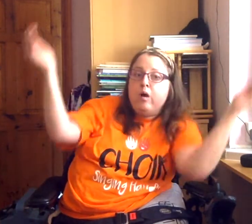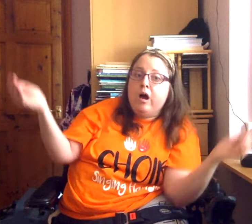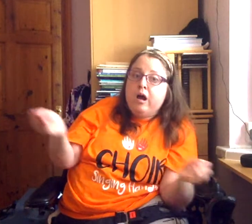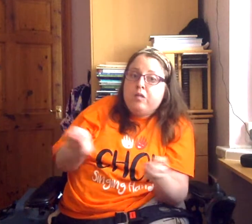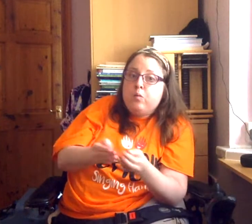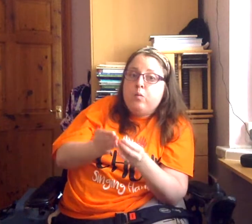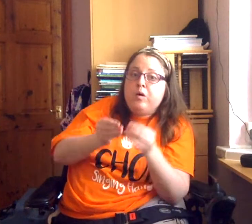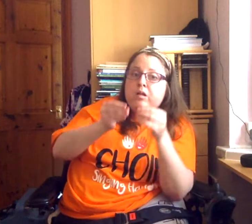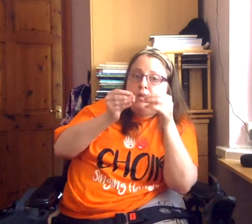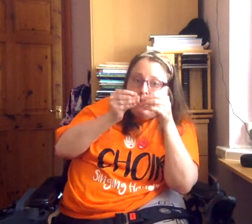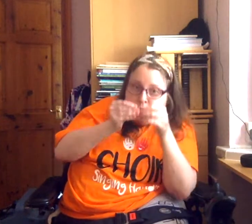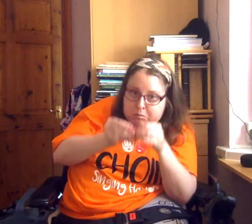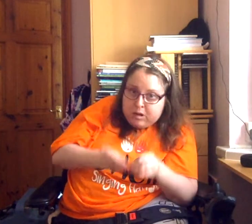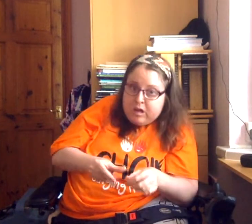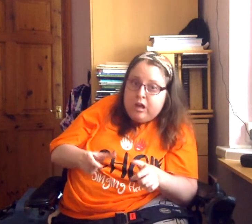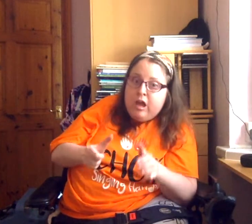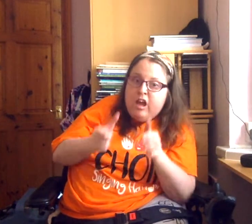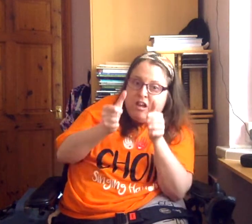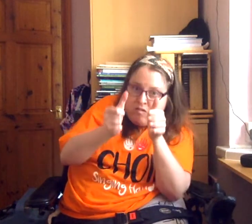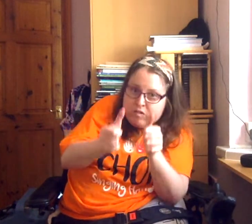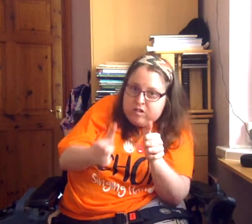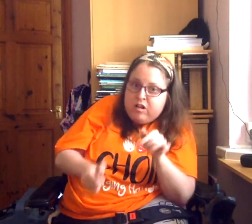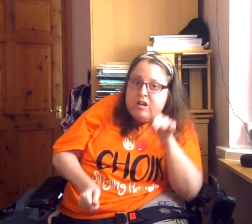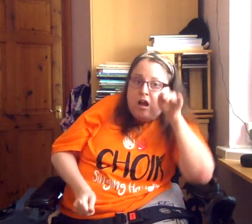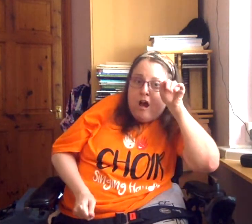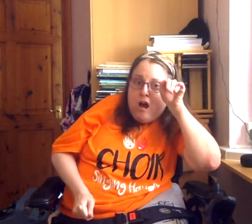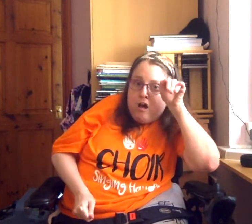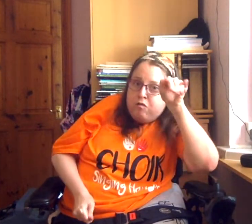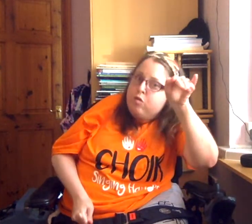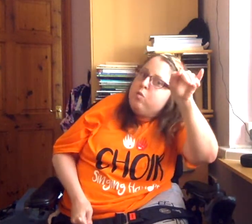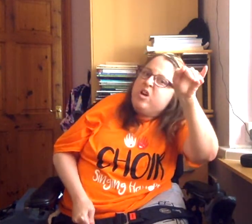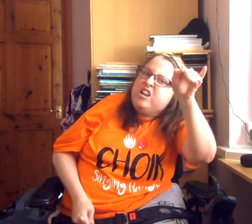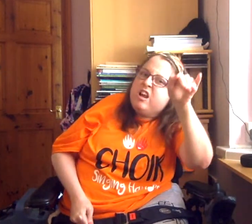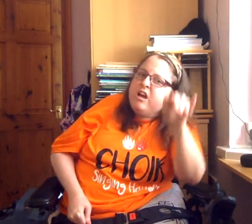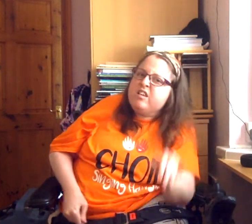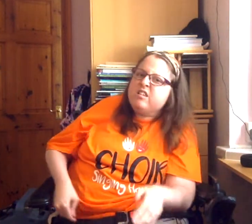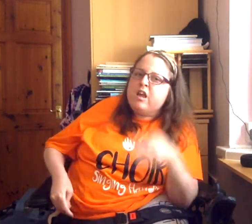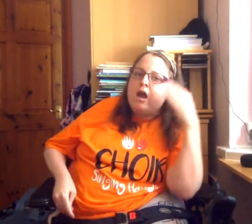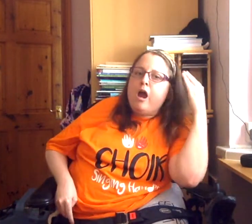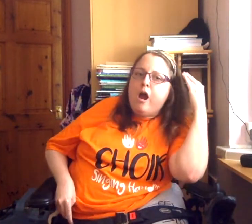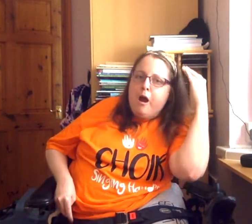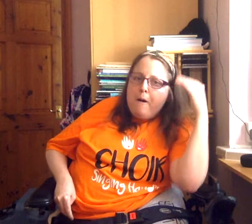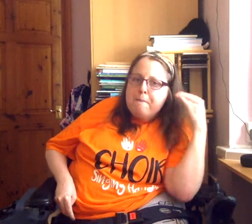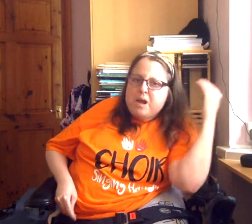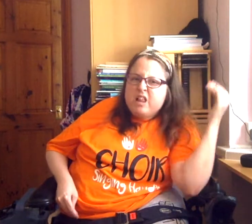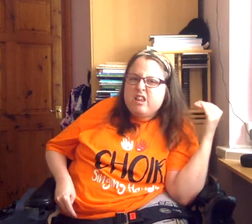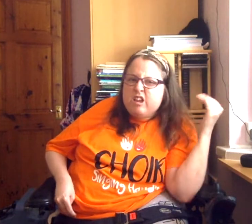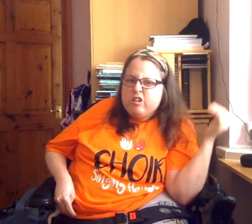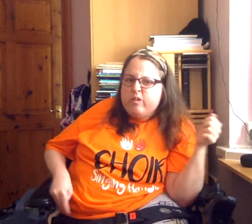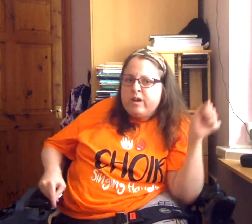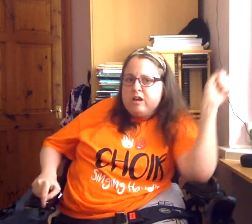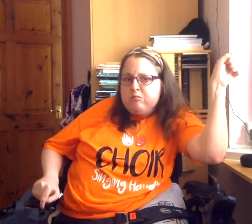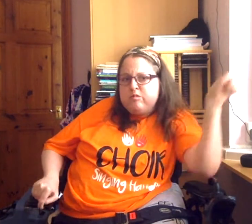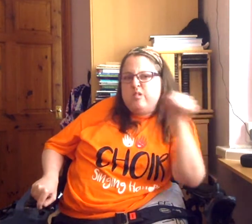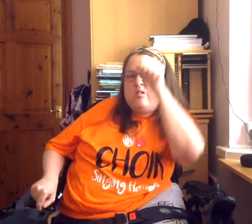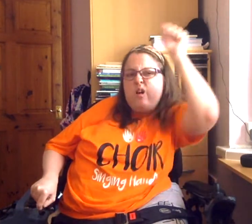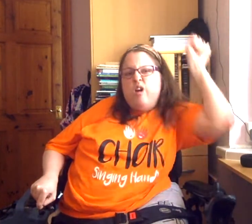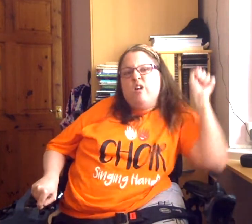What the world could be, a vision of the one I see. A million dreams is all